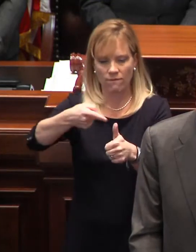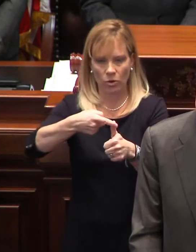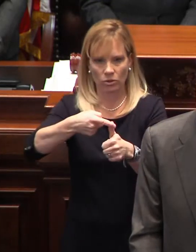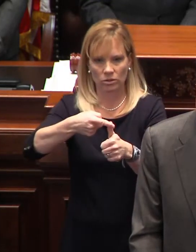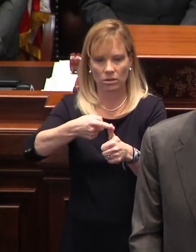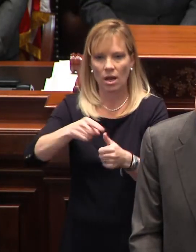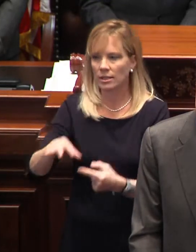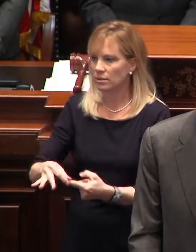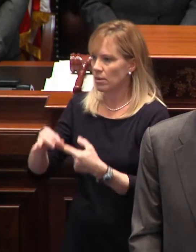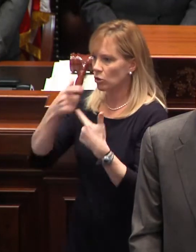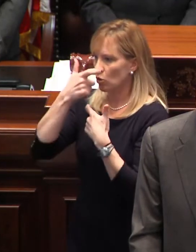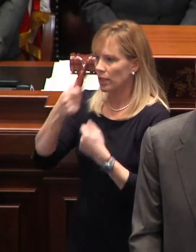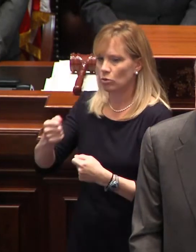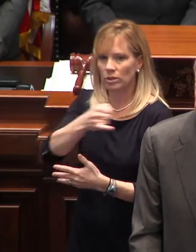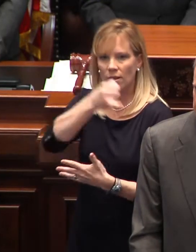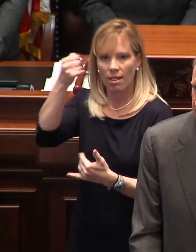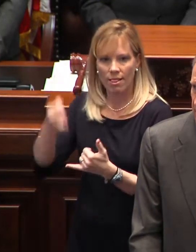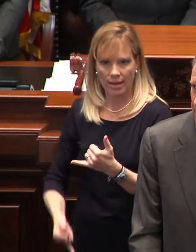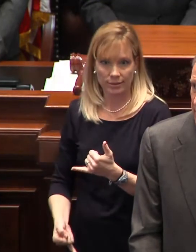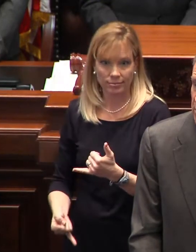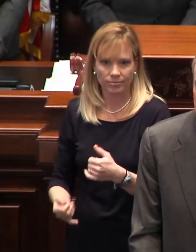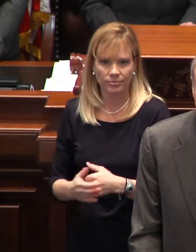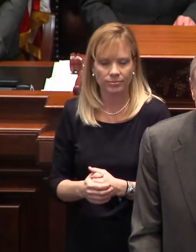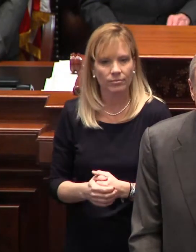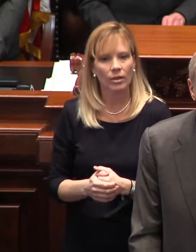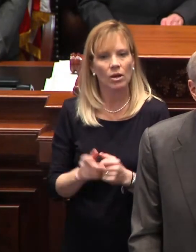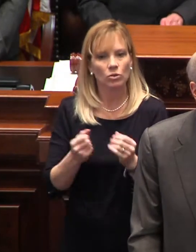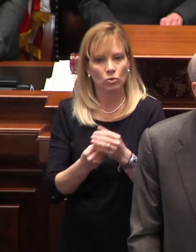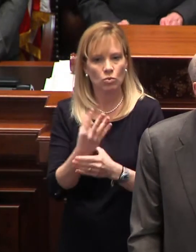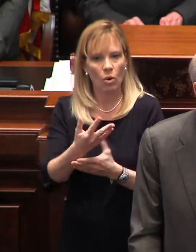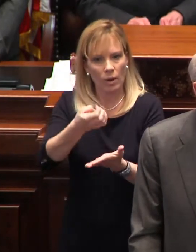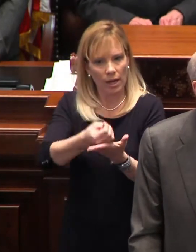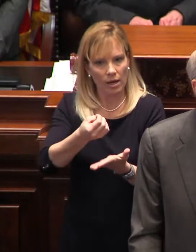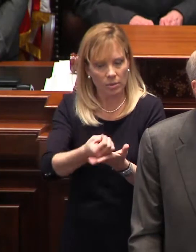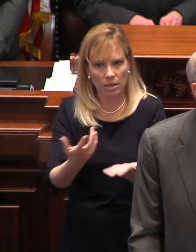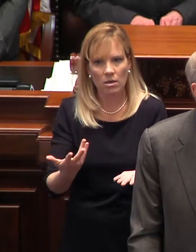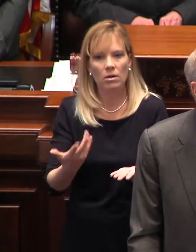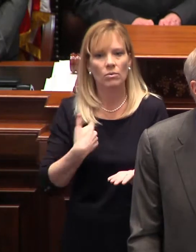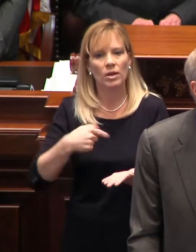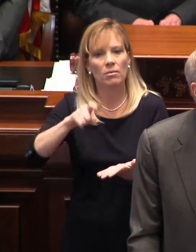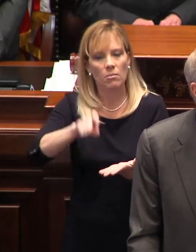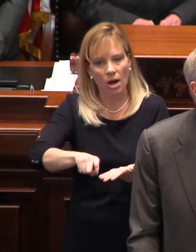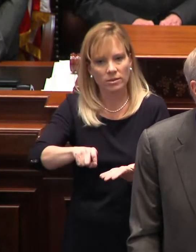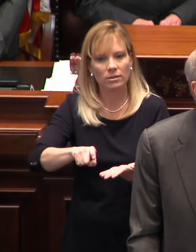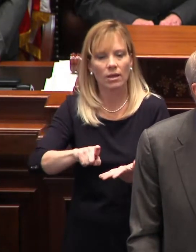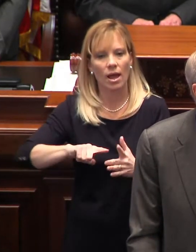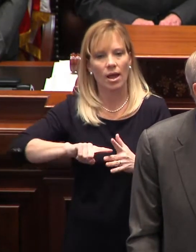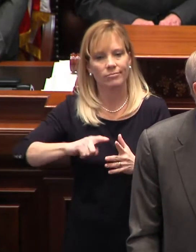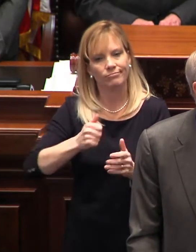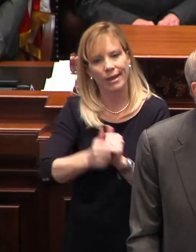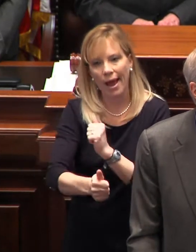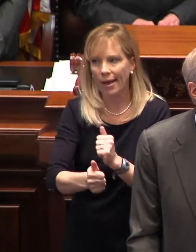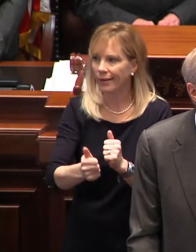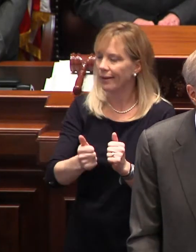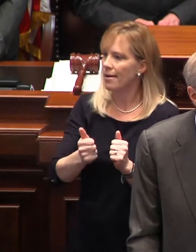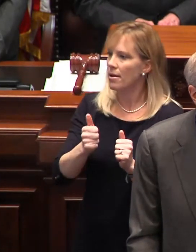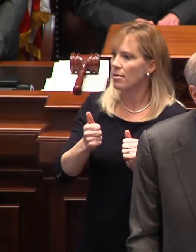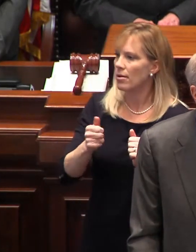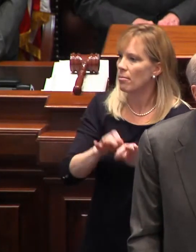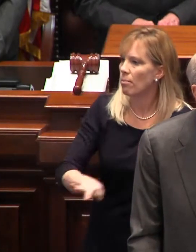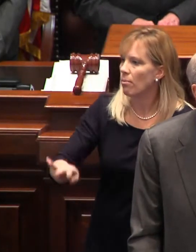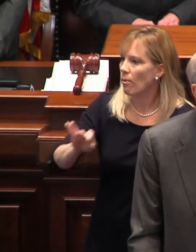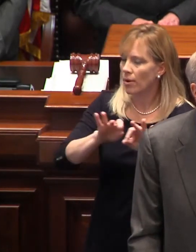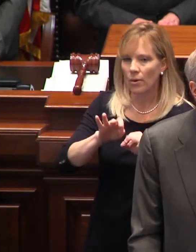and special interests last. To grow our economy, we must enact meaningful workers'